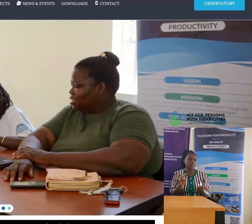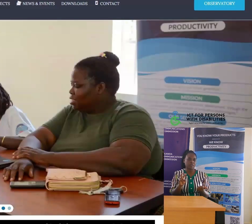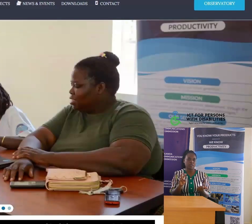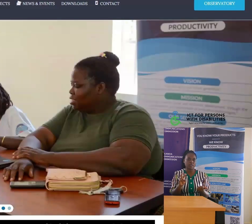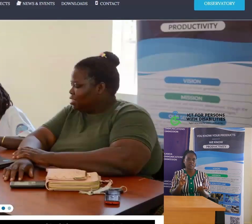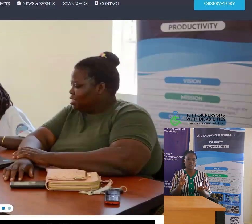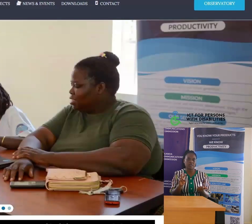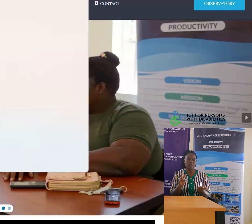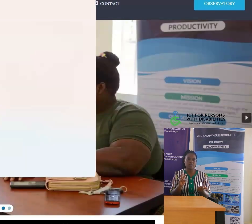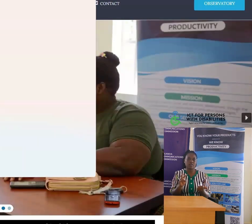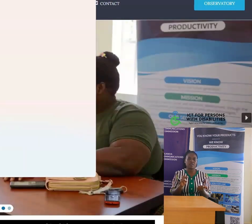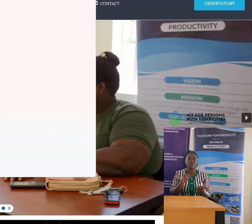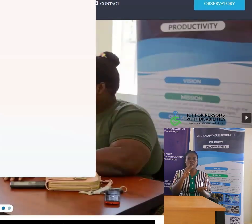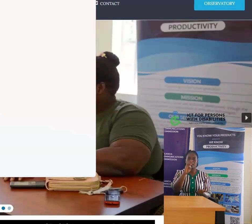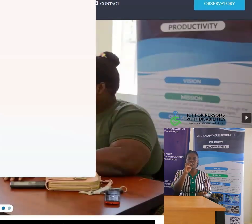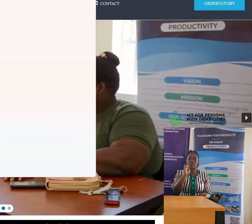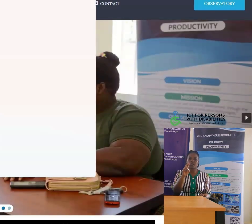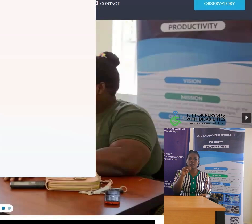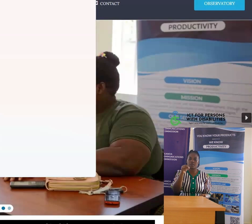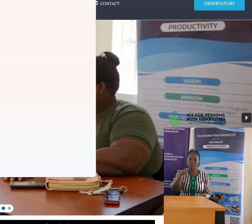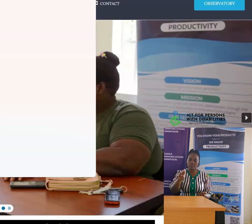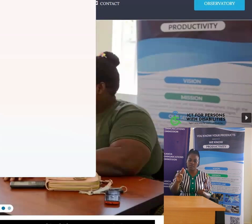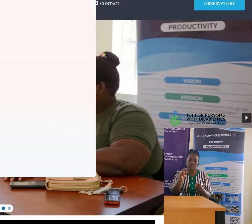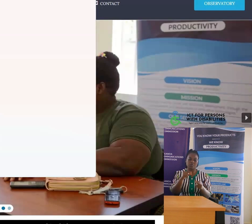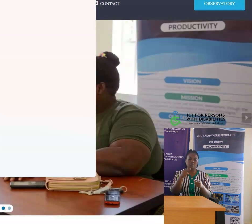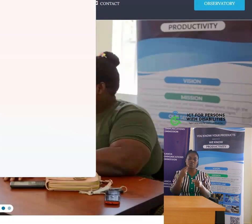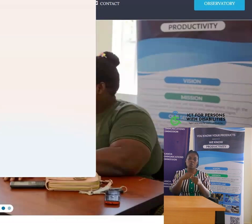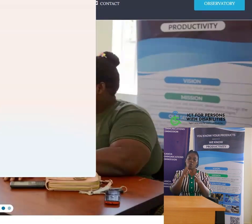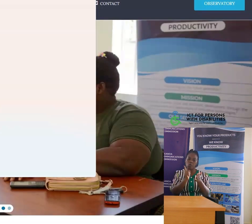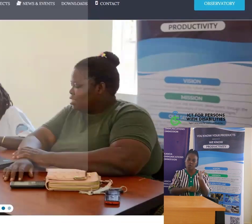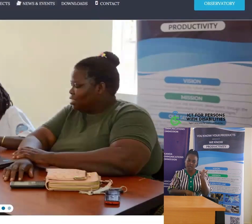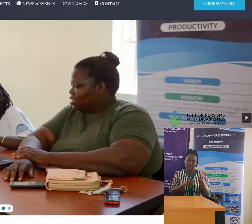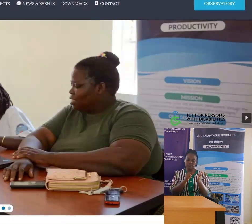And then the same accessibility tool here.